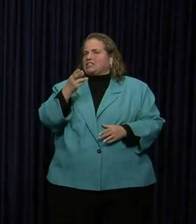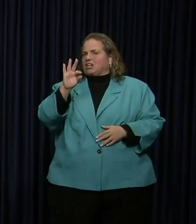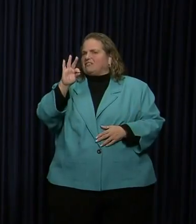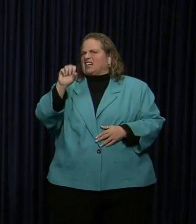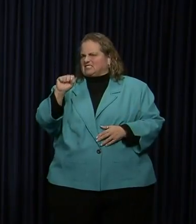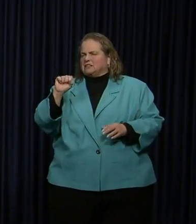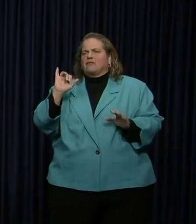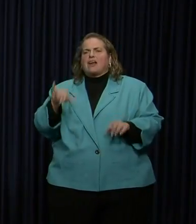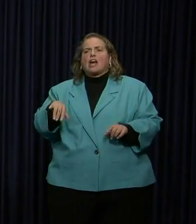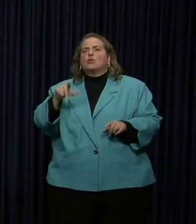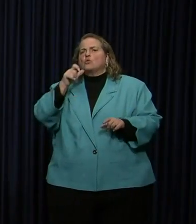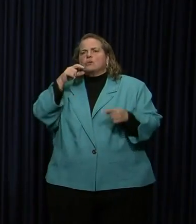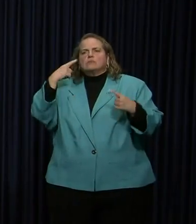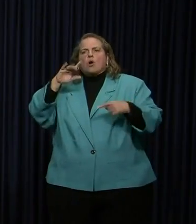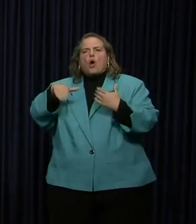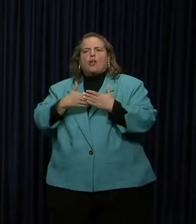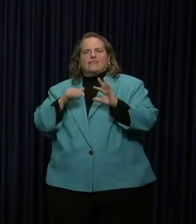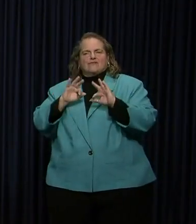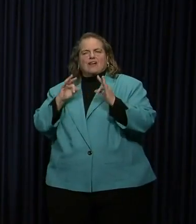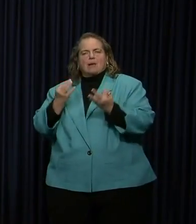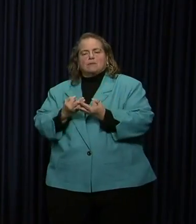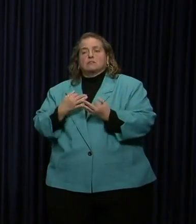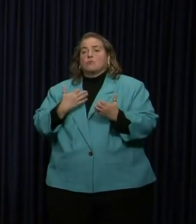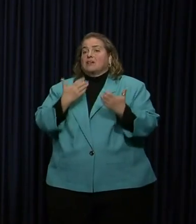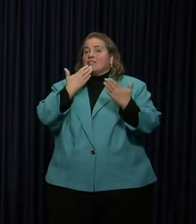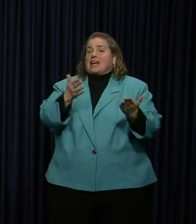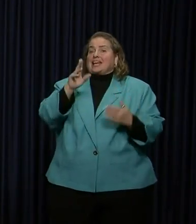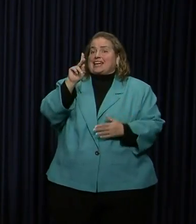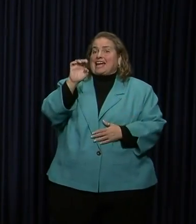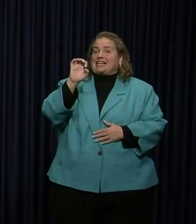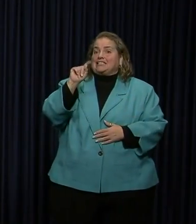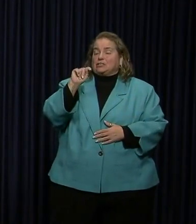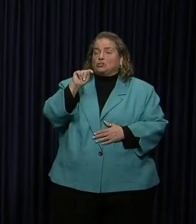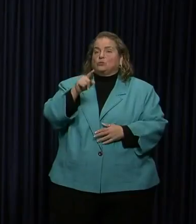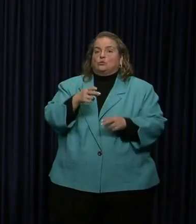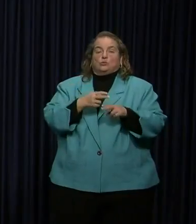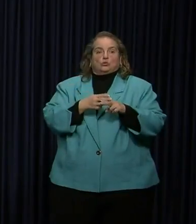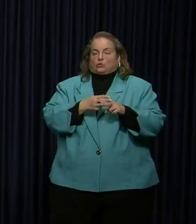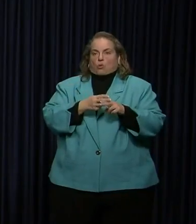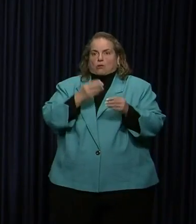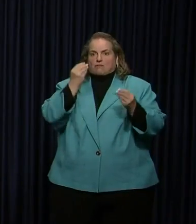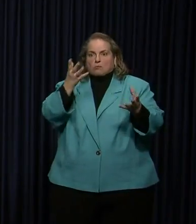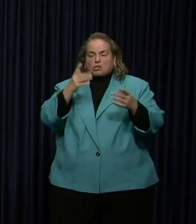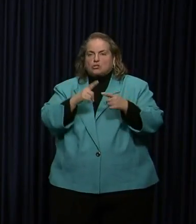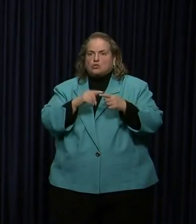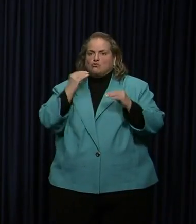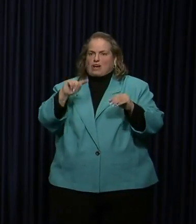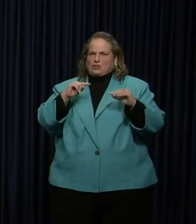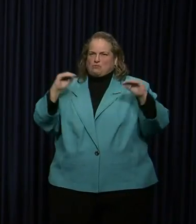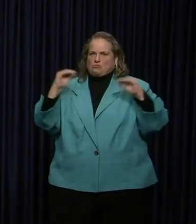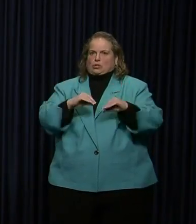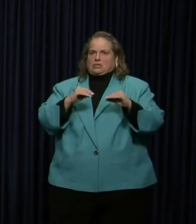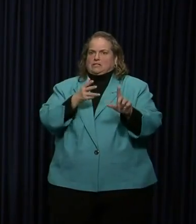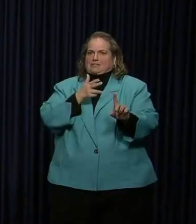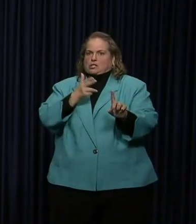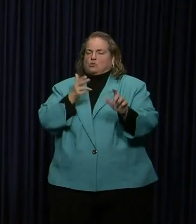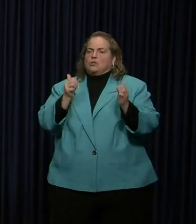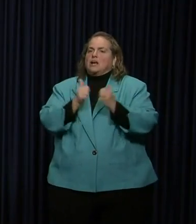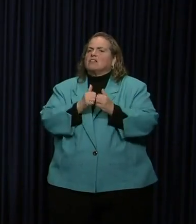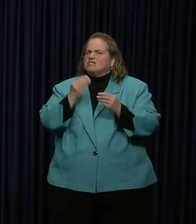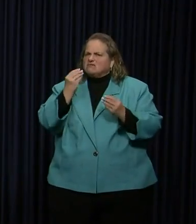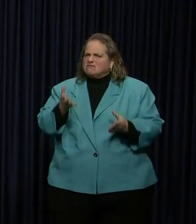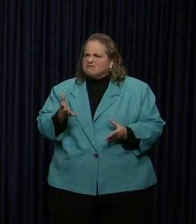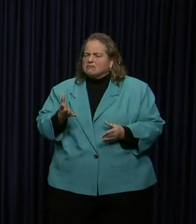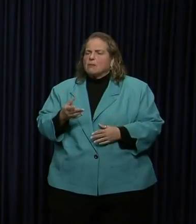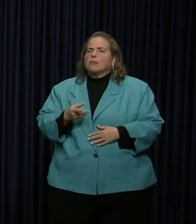families. I want to thank KET for, on very short notice, putting this together. And I want to go ahead and tell you there are a